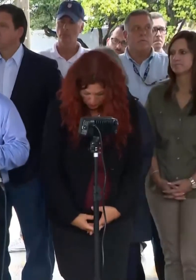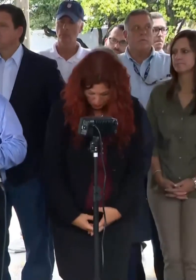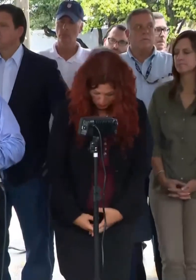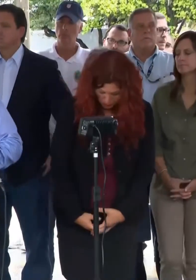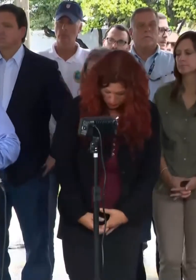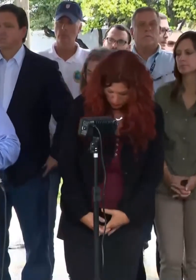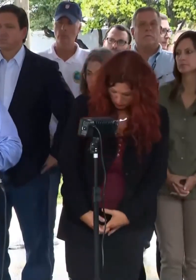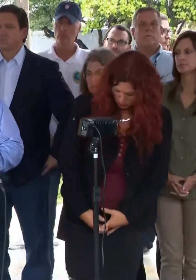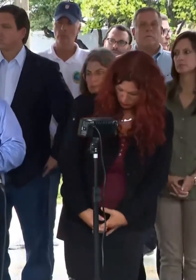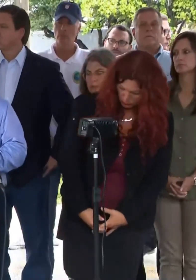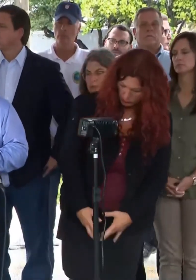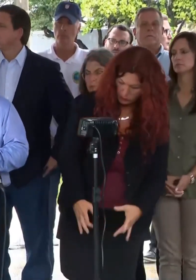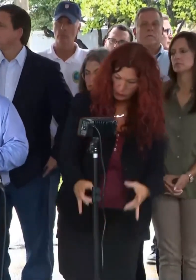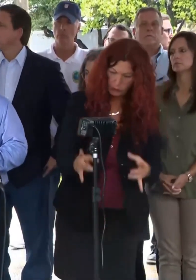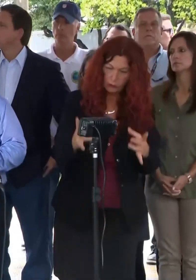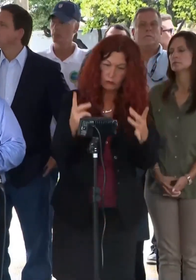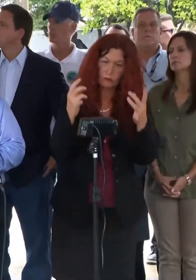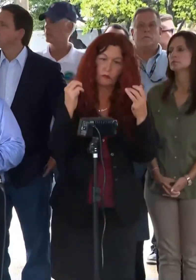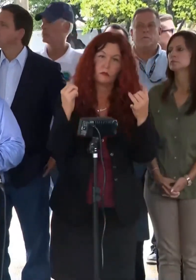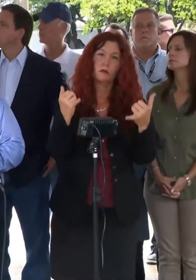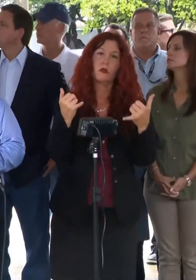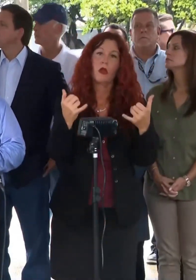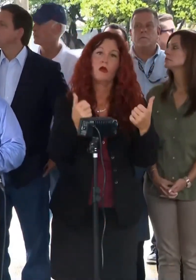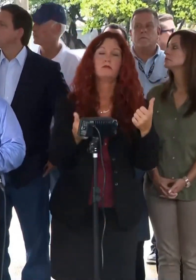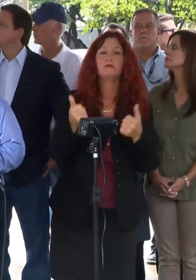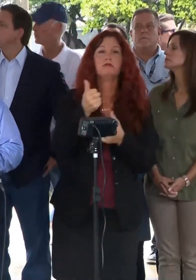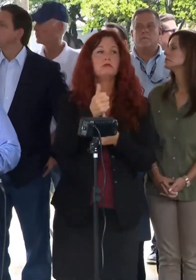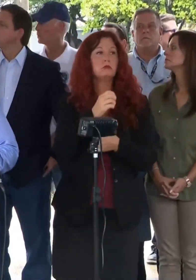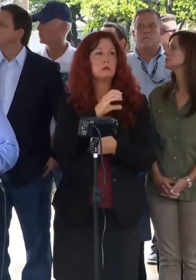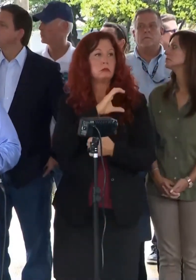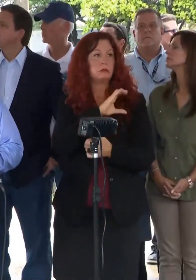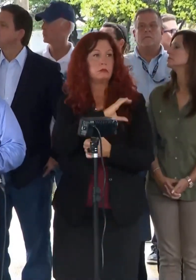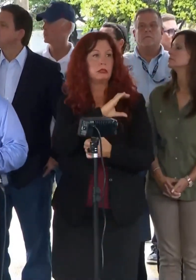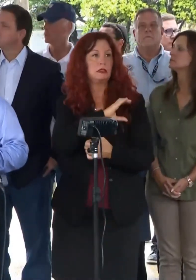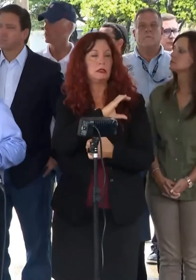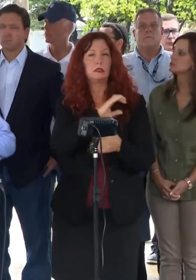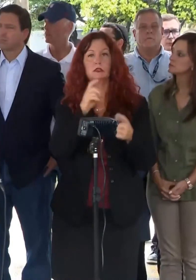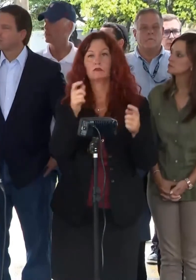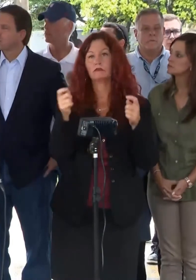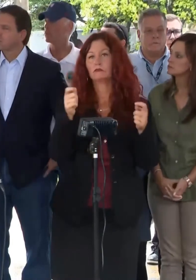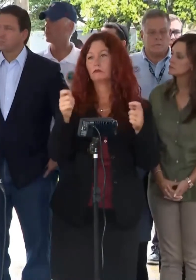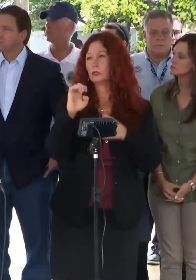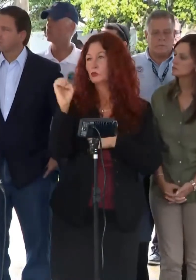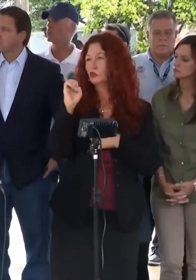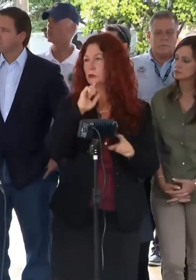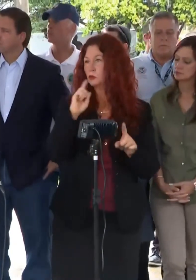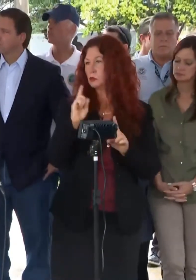Thank you, Erica. And for the Miami-Dade Police Department, Chief of Strategic Response Division, Edgardo Caniva.